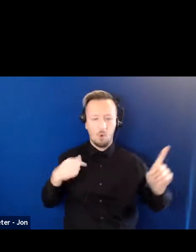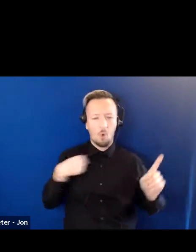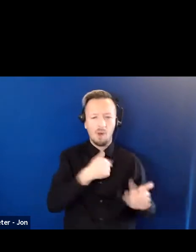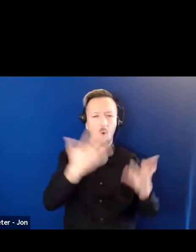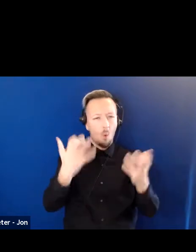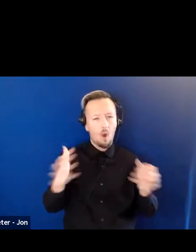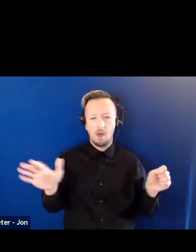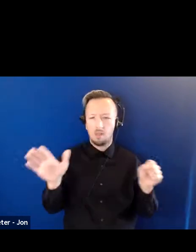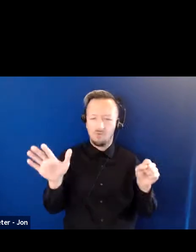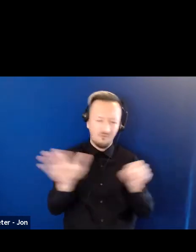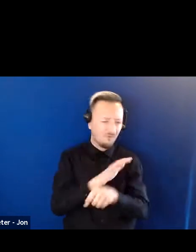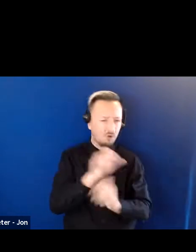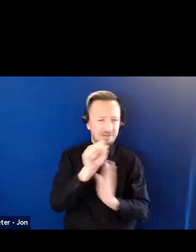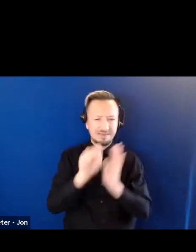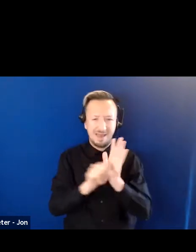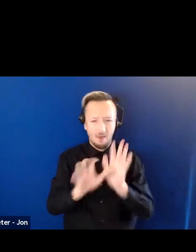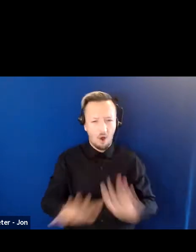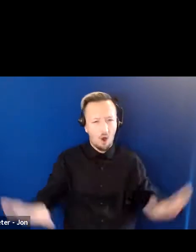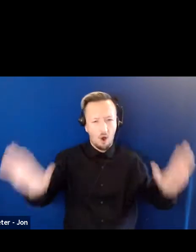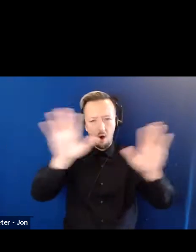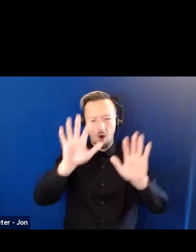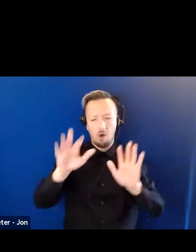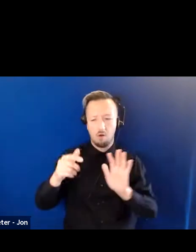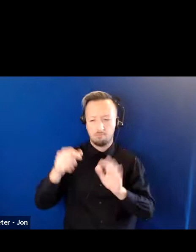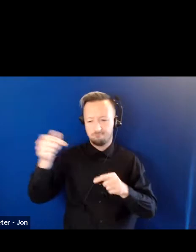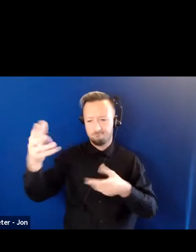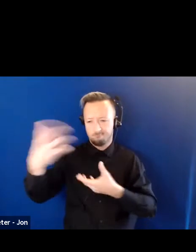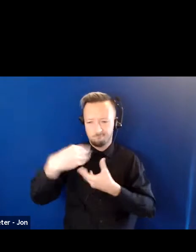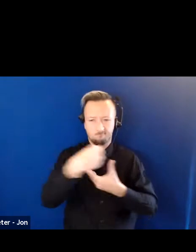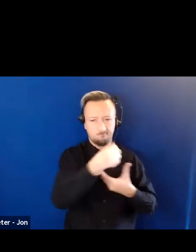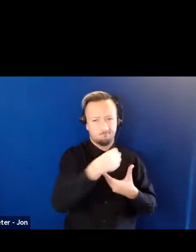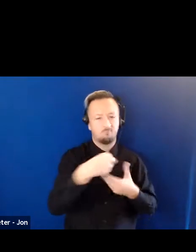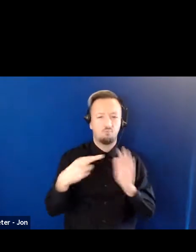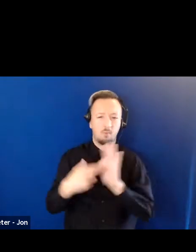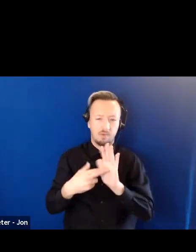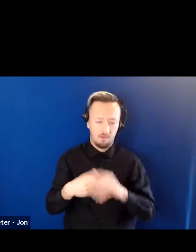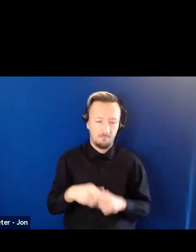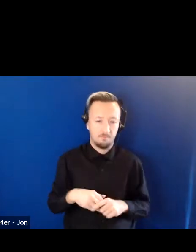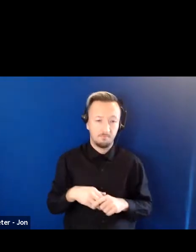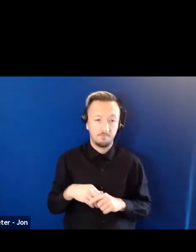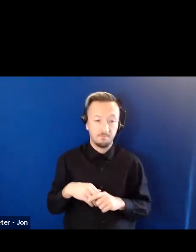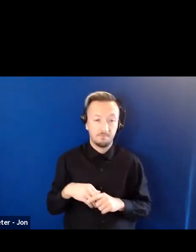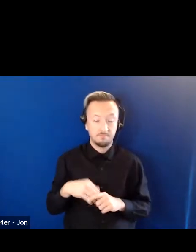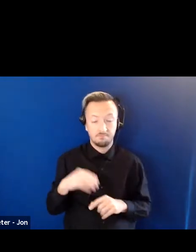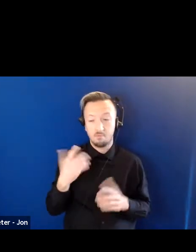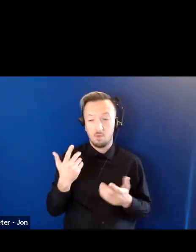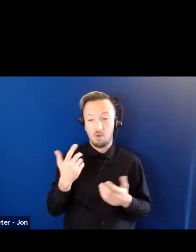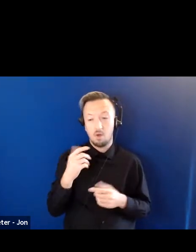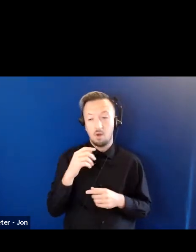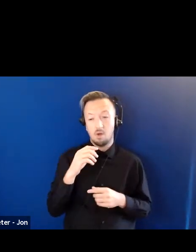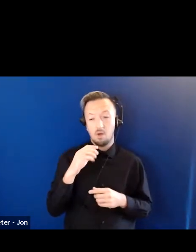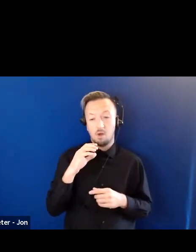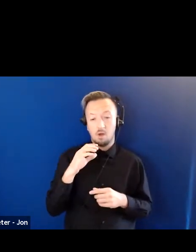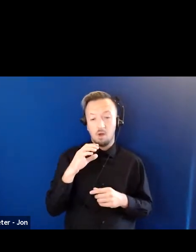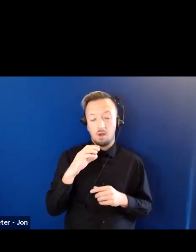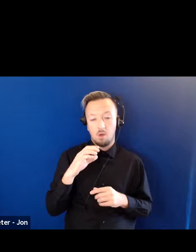representation. Our coalition building, looking for agencies and entities